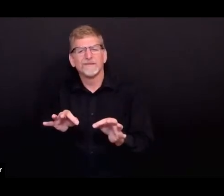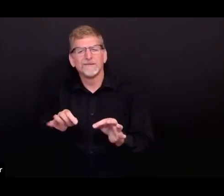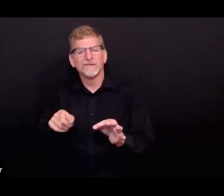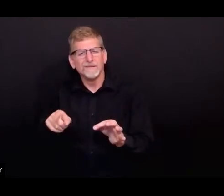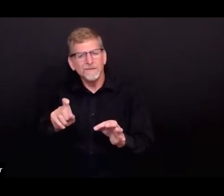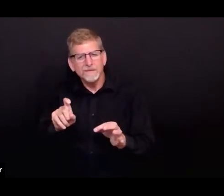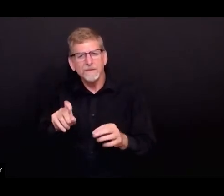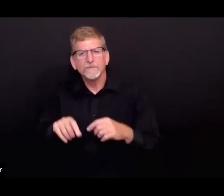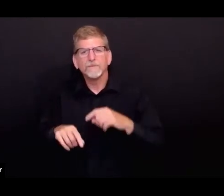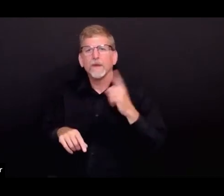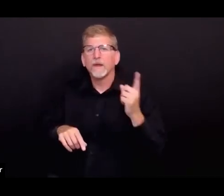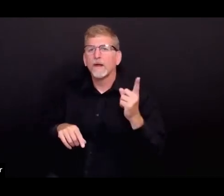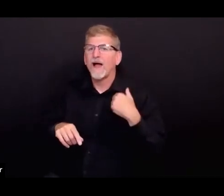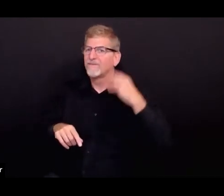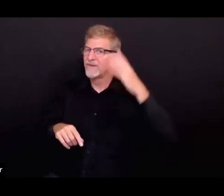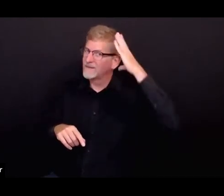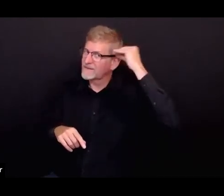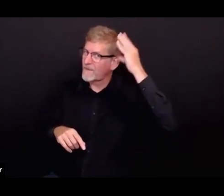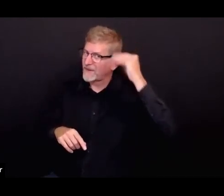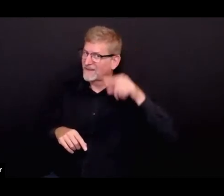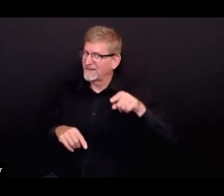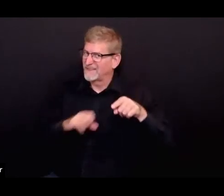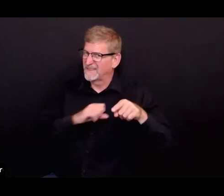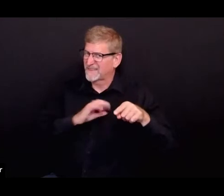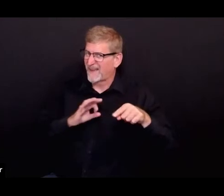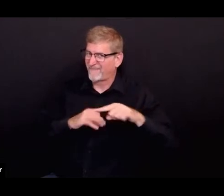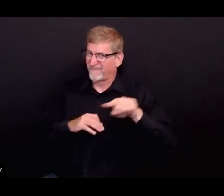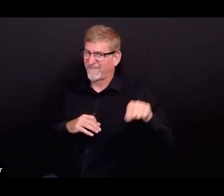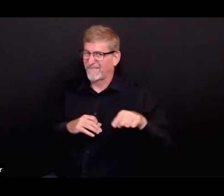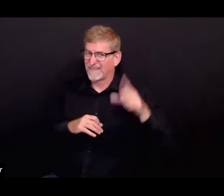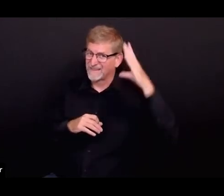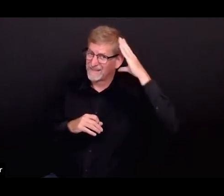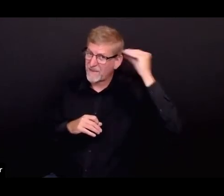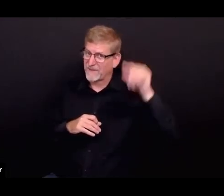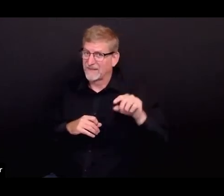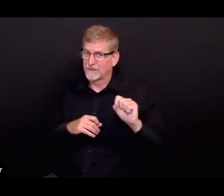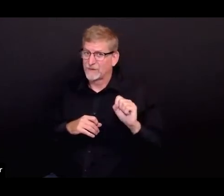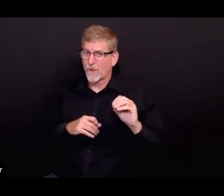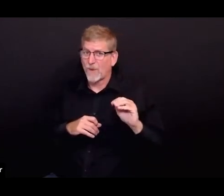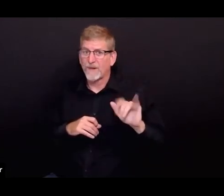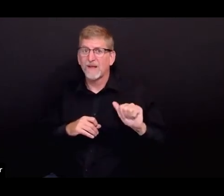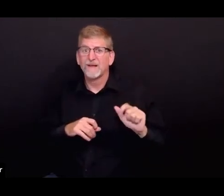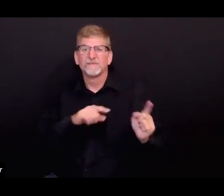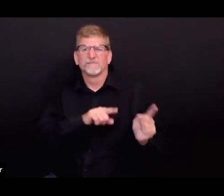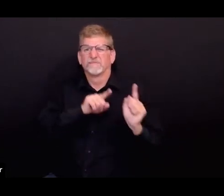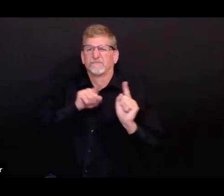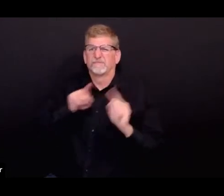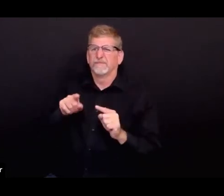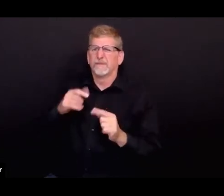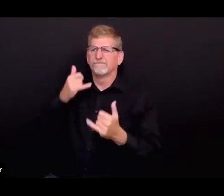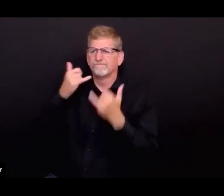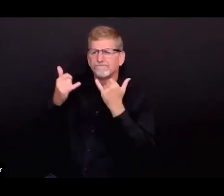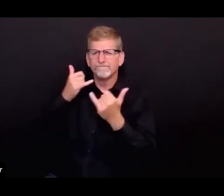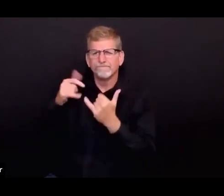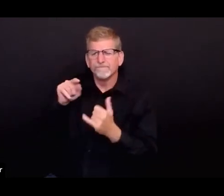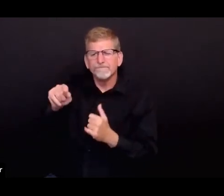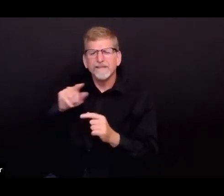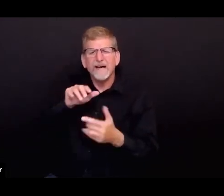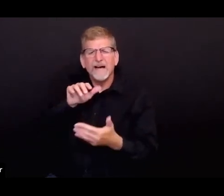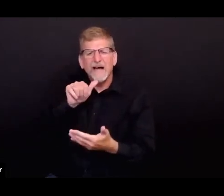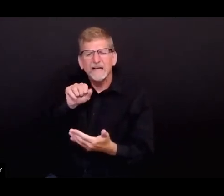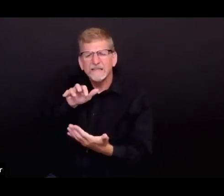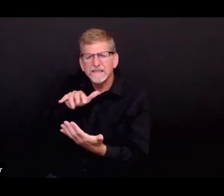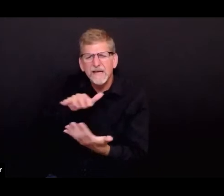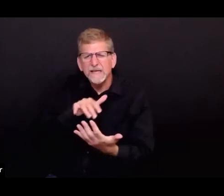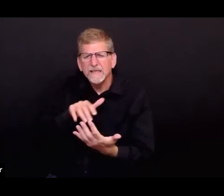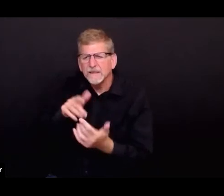case investigations and contact tracing so that people can speak to someone in their own language. And we also have staff who are doing outreach and